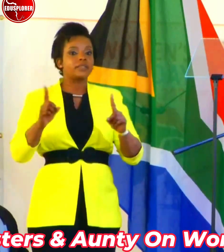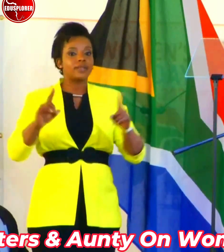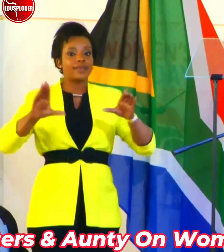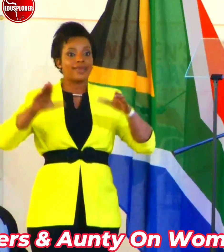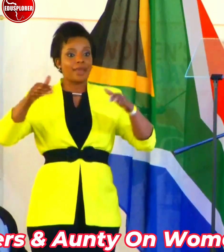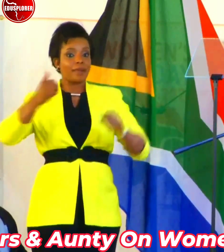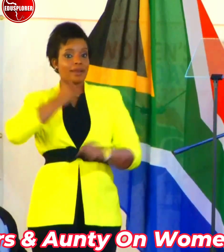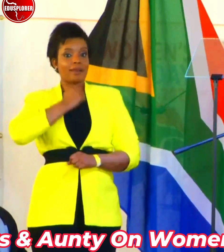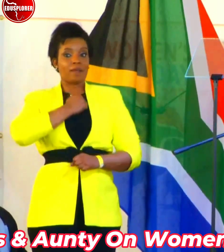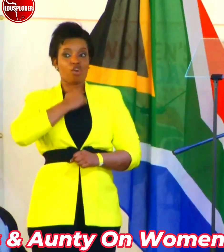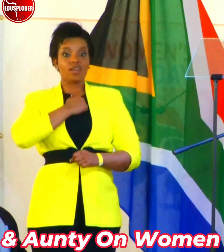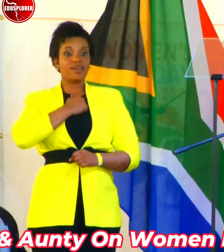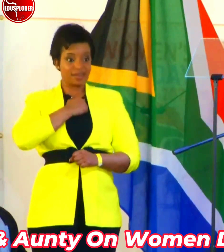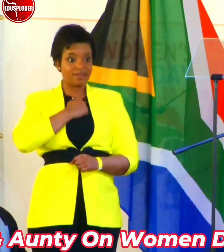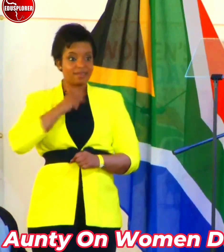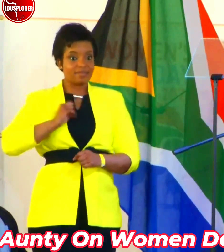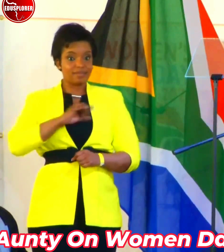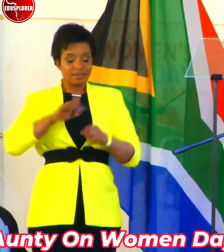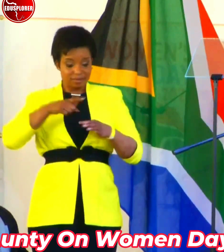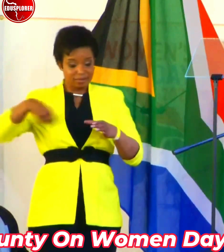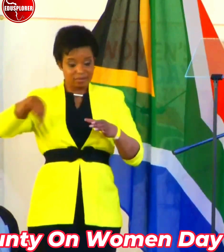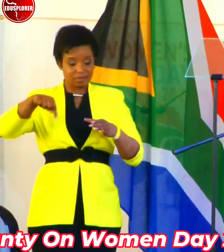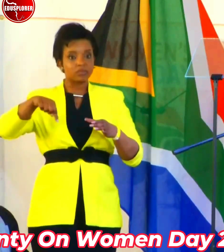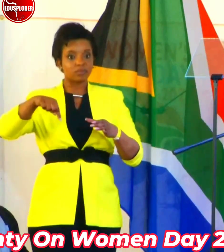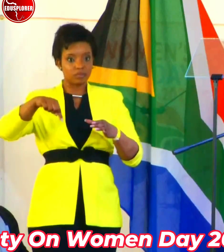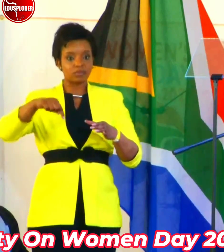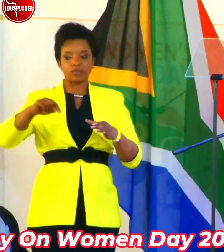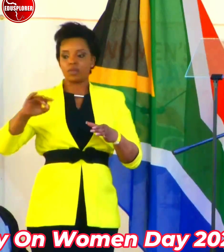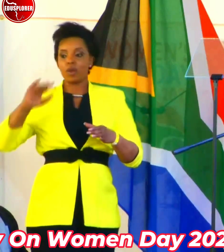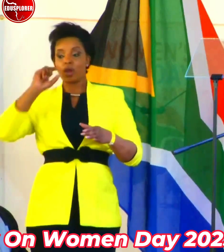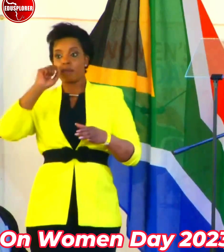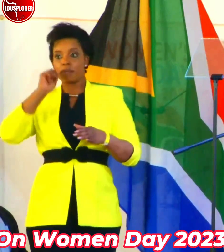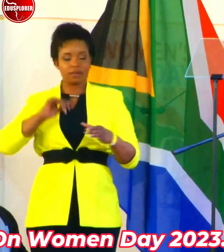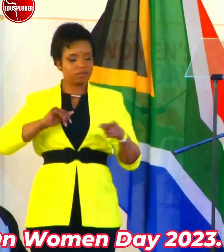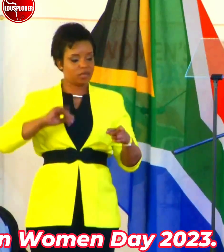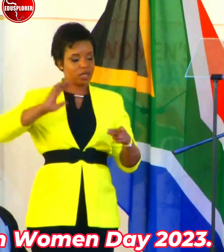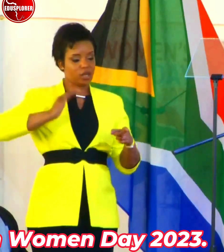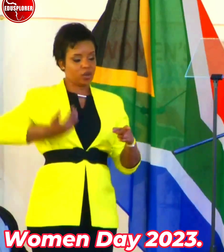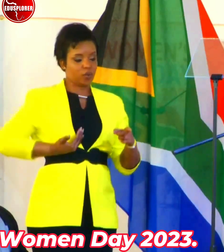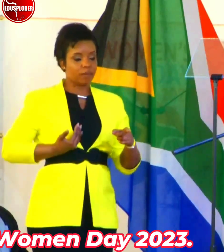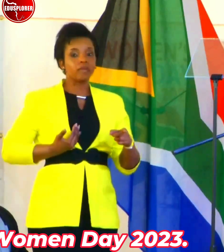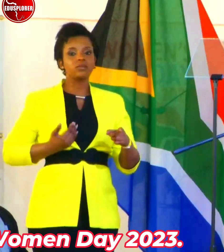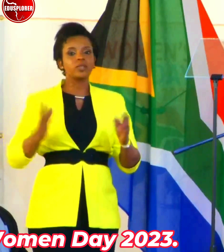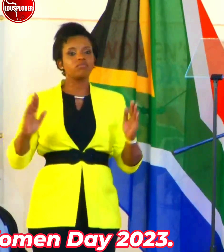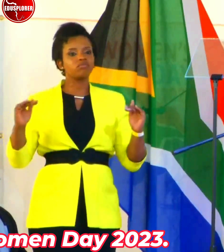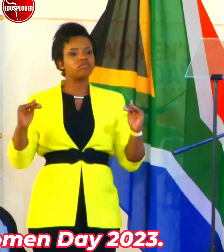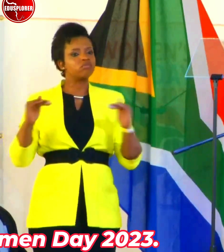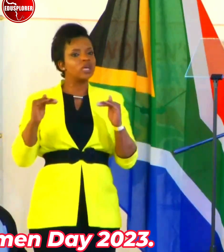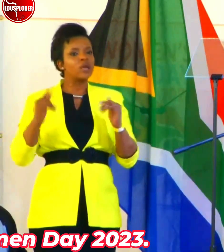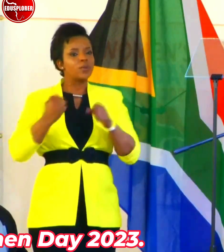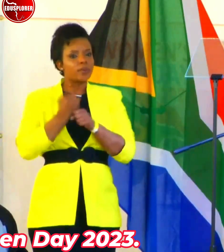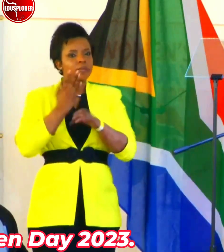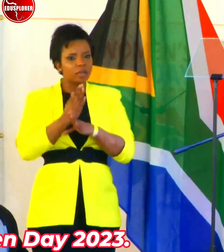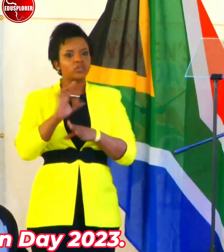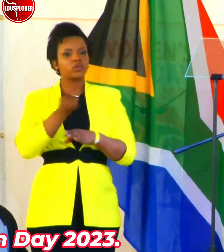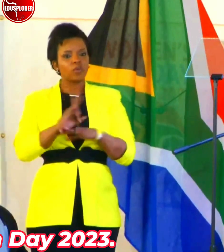I lead, there is parity between men and women, and we have made sure that we will keep